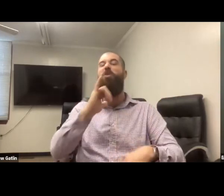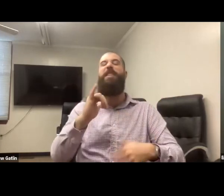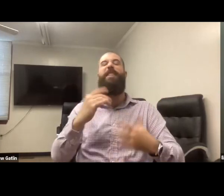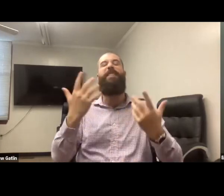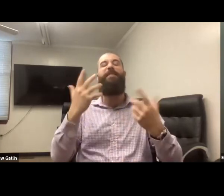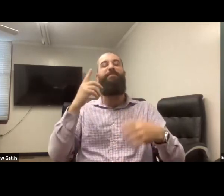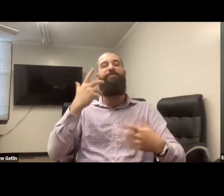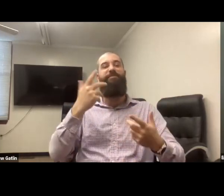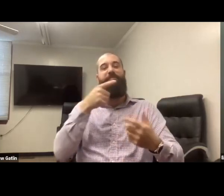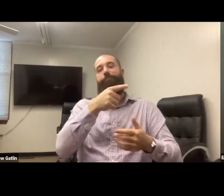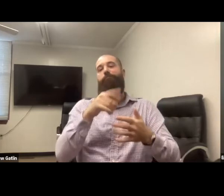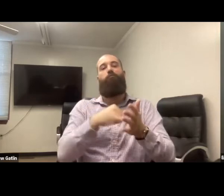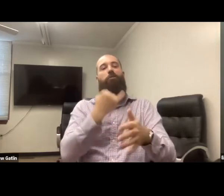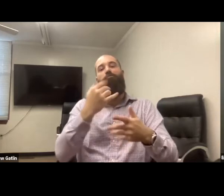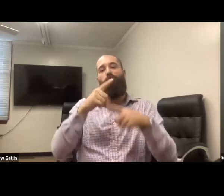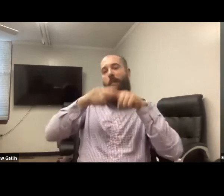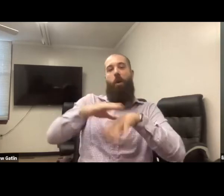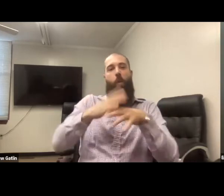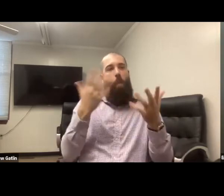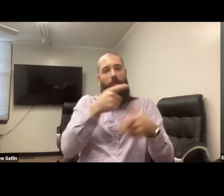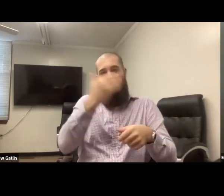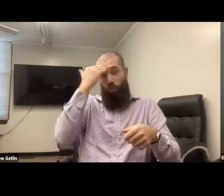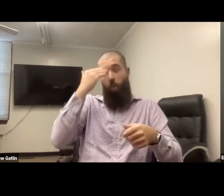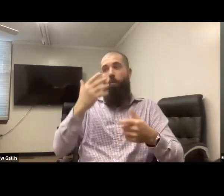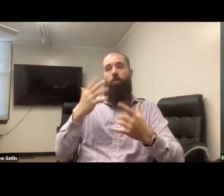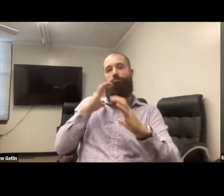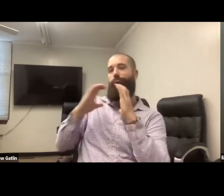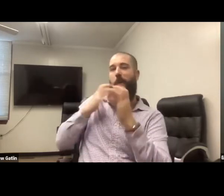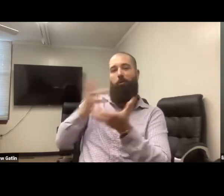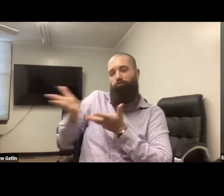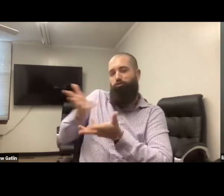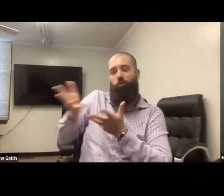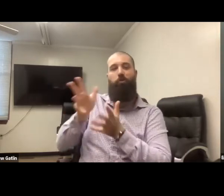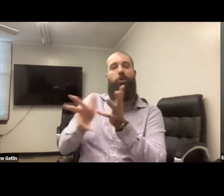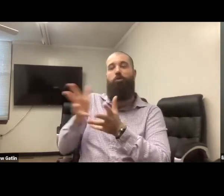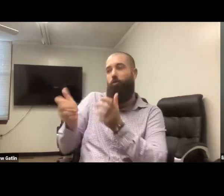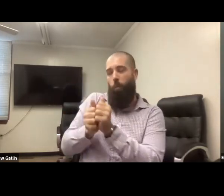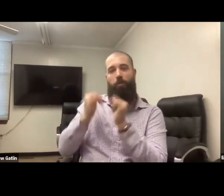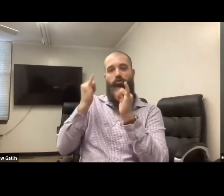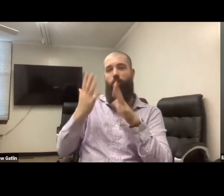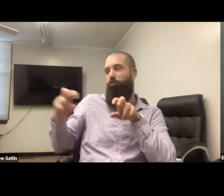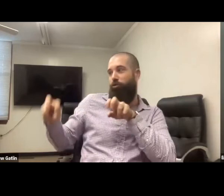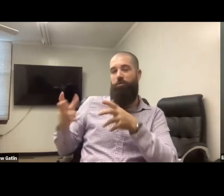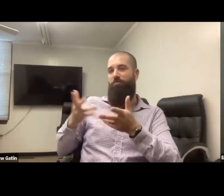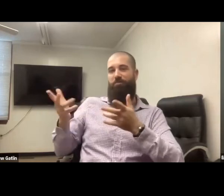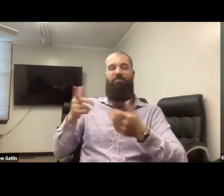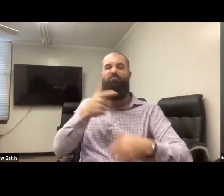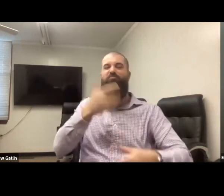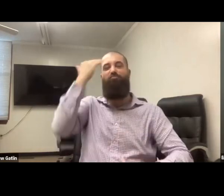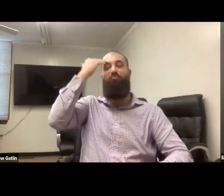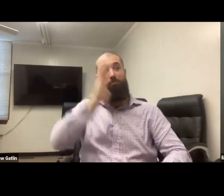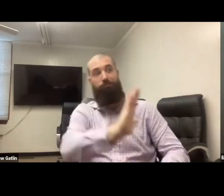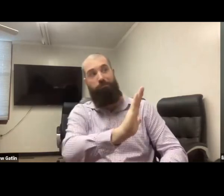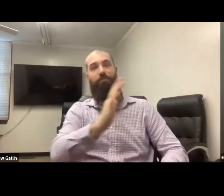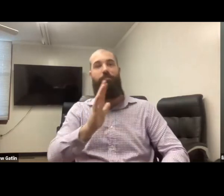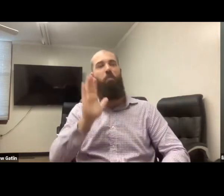there. So really, it just really depends on what communication style or gestures you can work out with